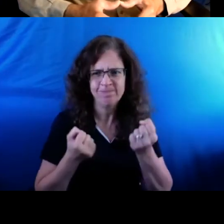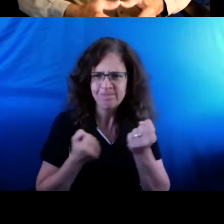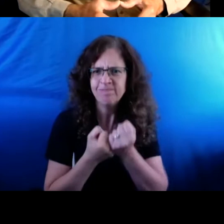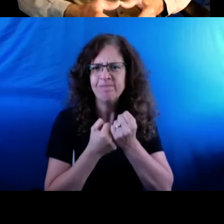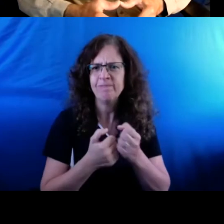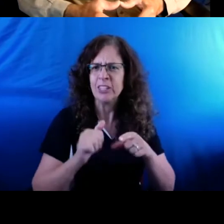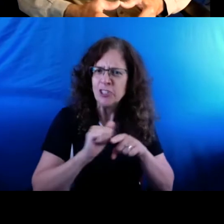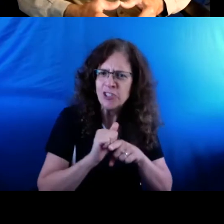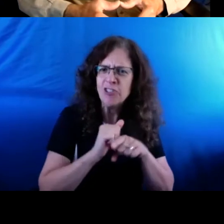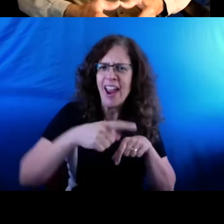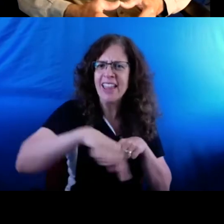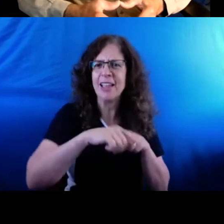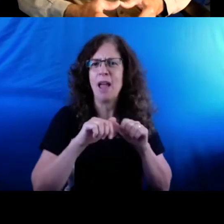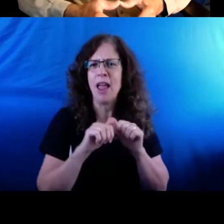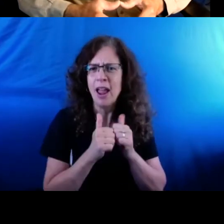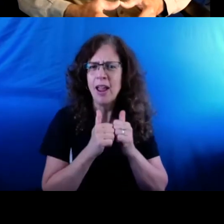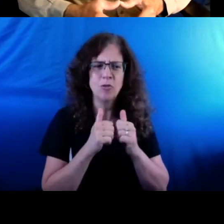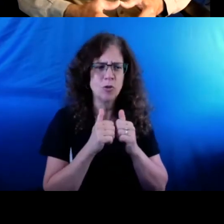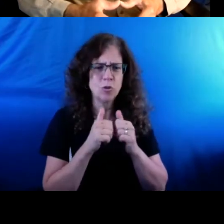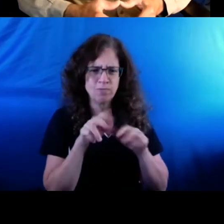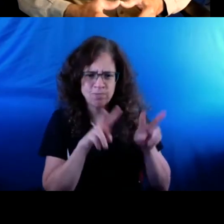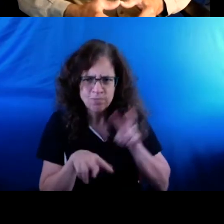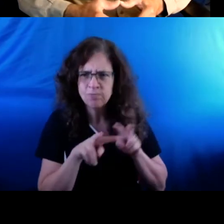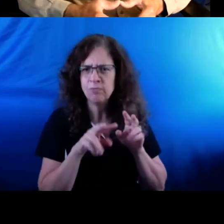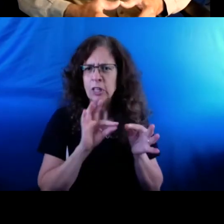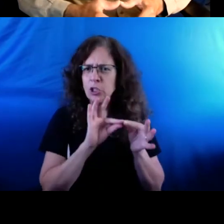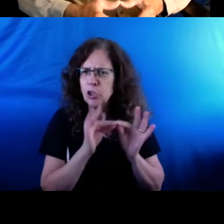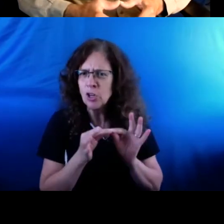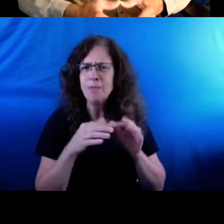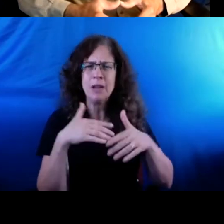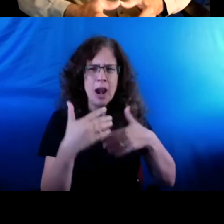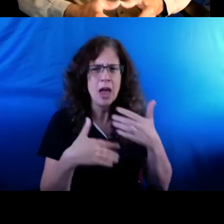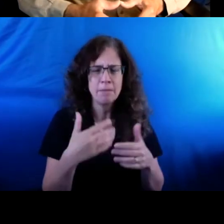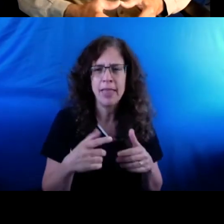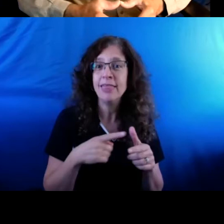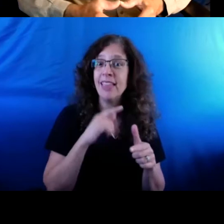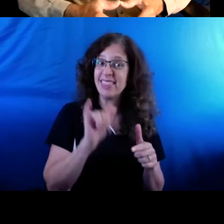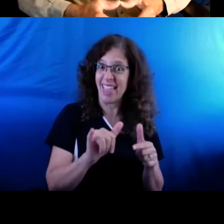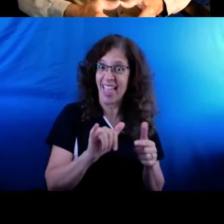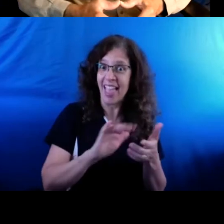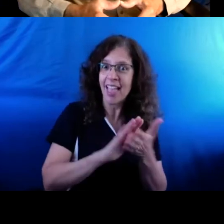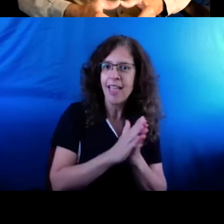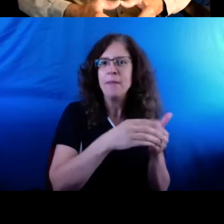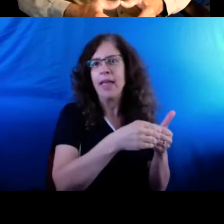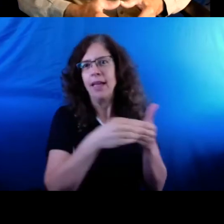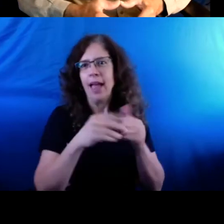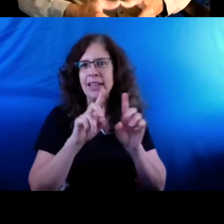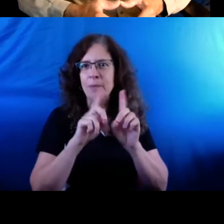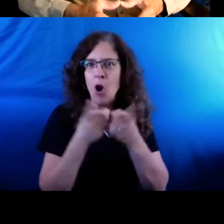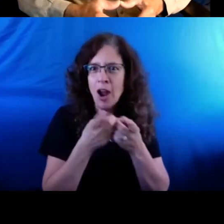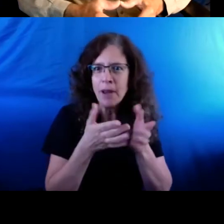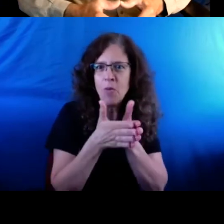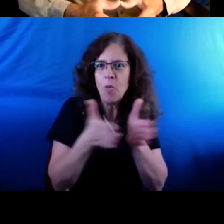as a department, we supported training them on how to observe and interpret. And then